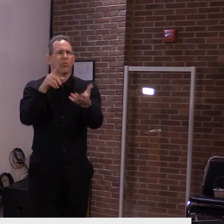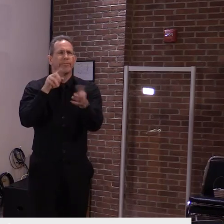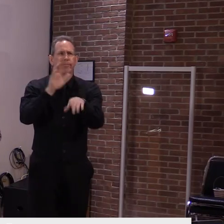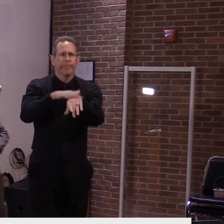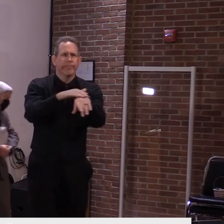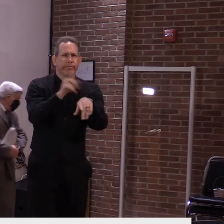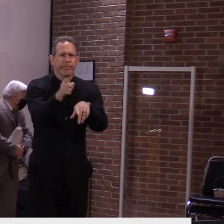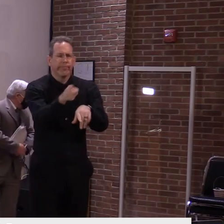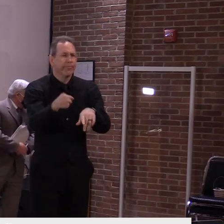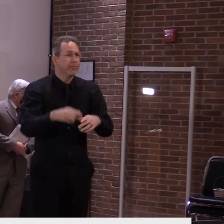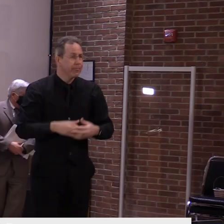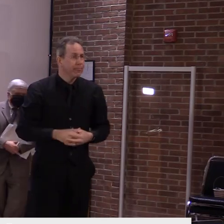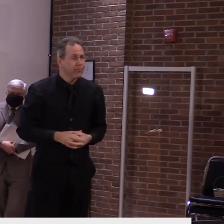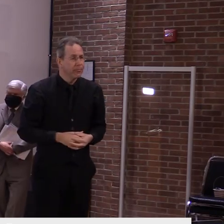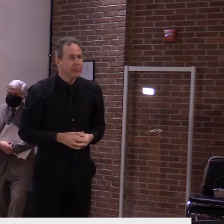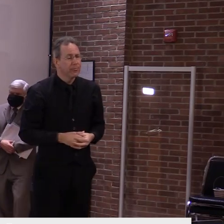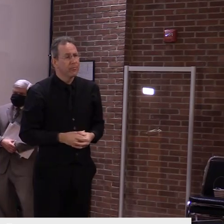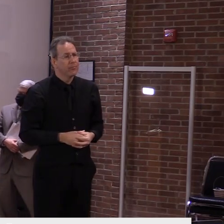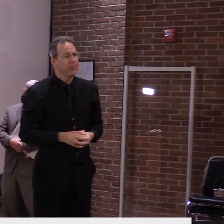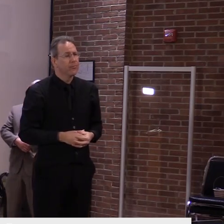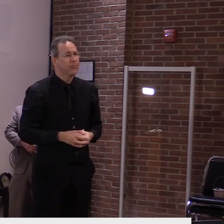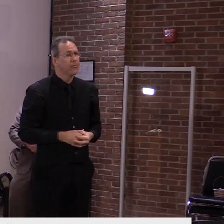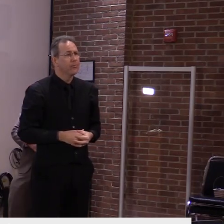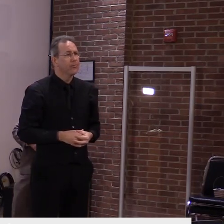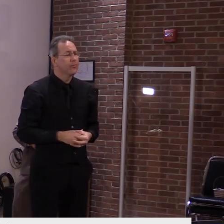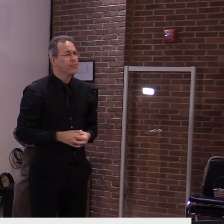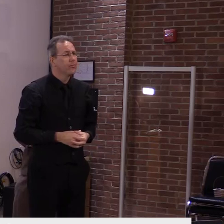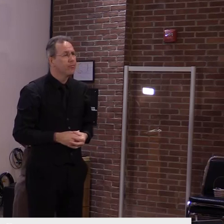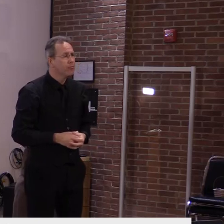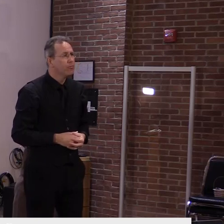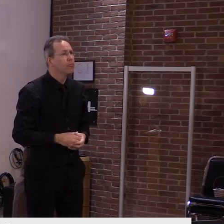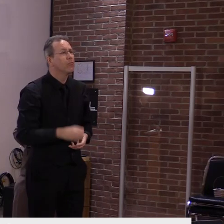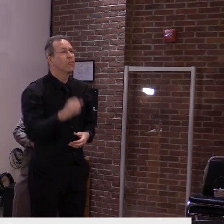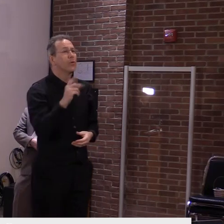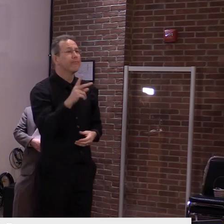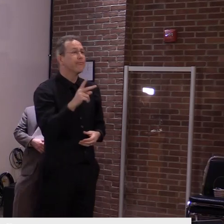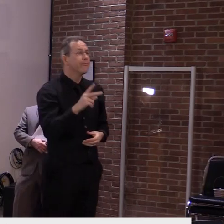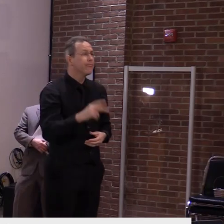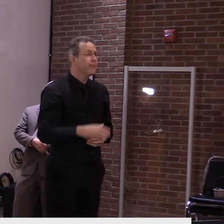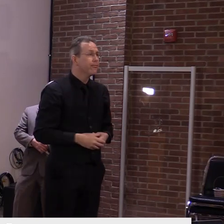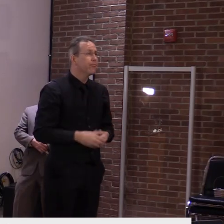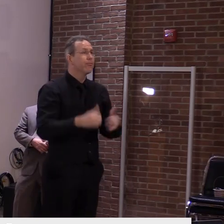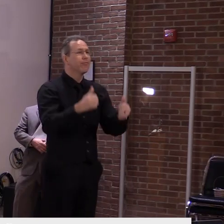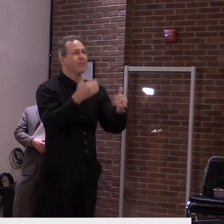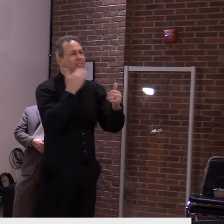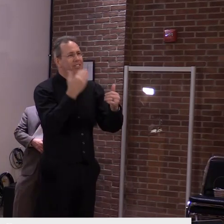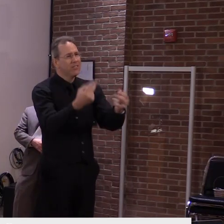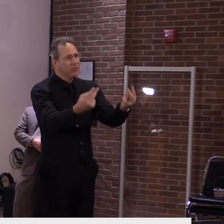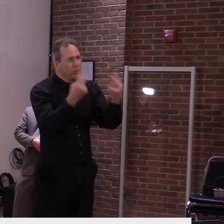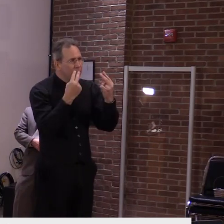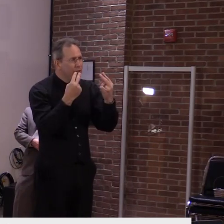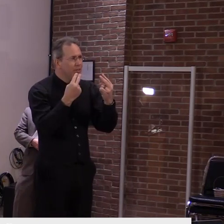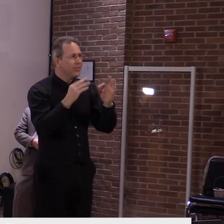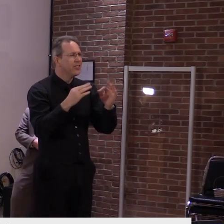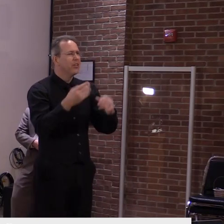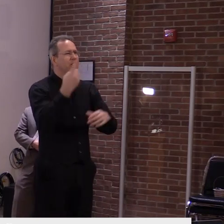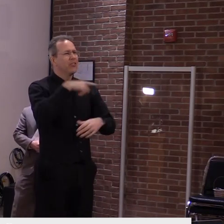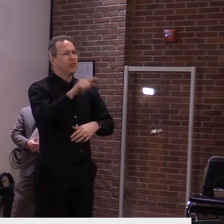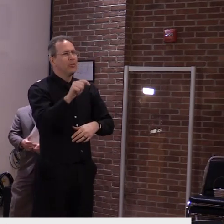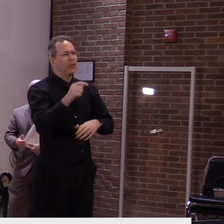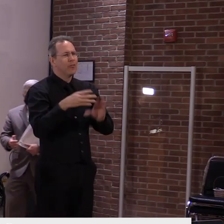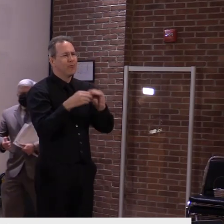Thank you. Okay. Thank you very much, and we'll see you again on Tuesday.